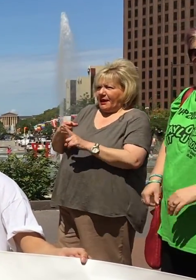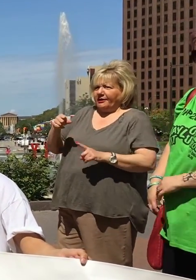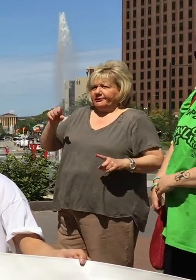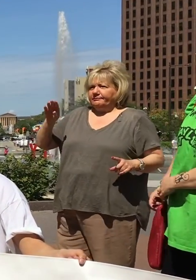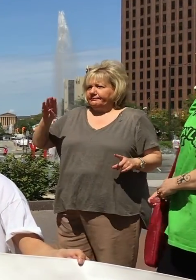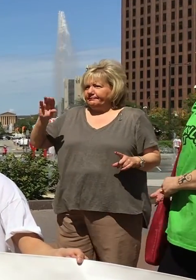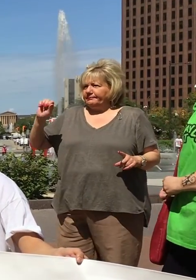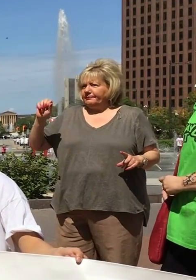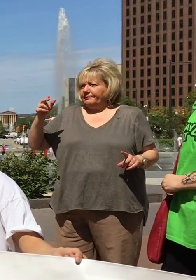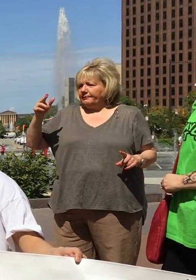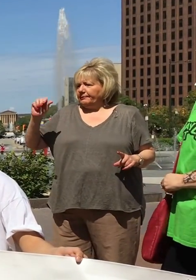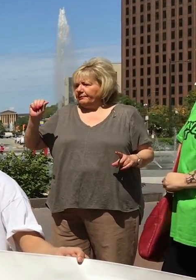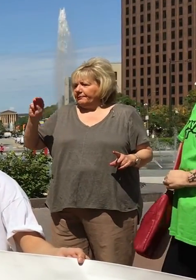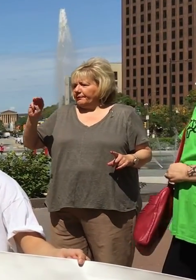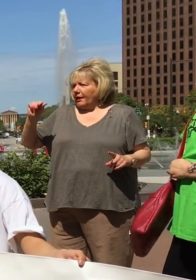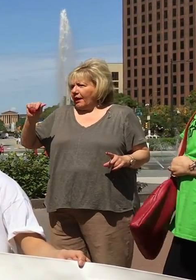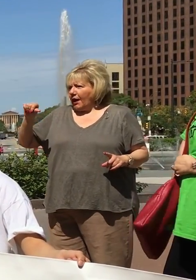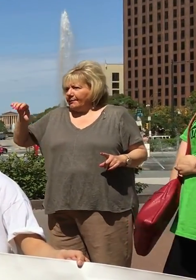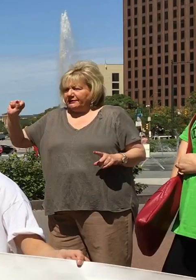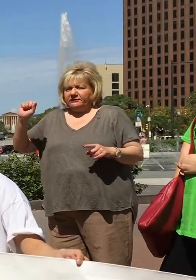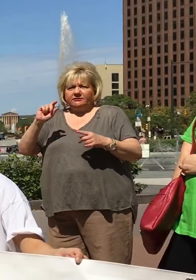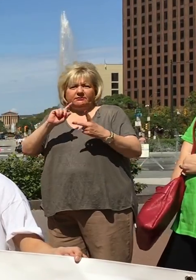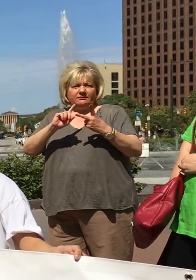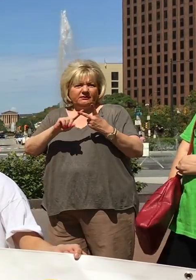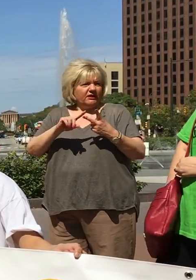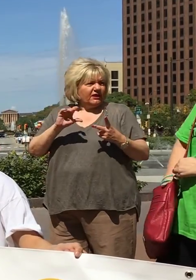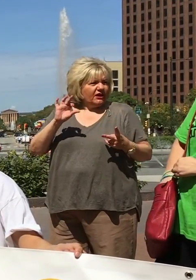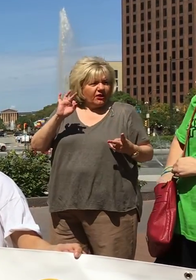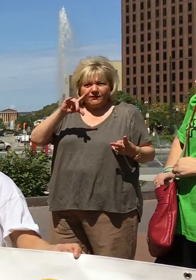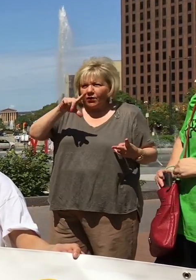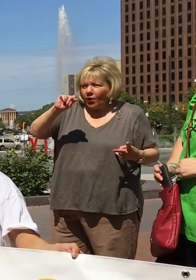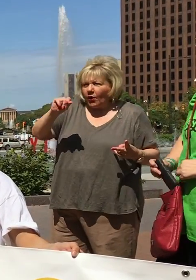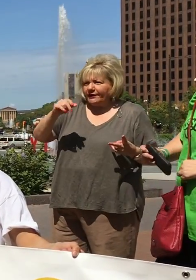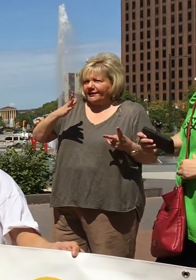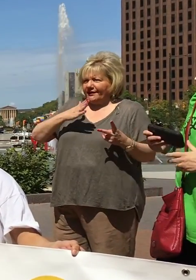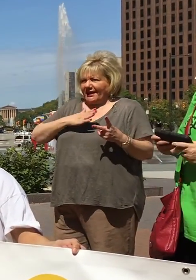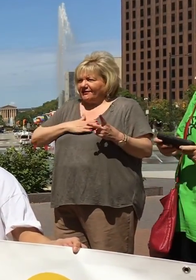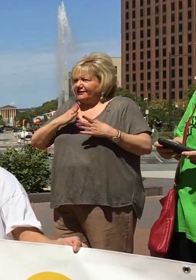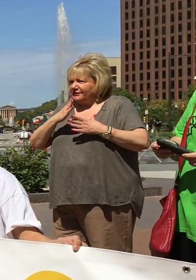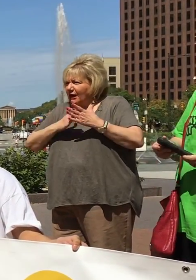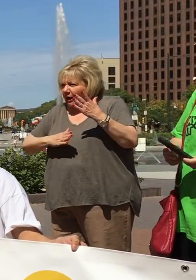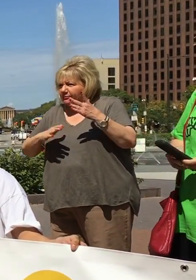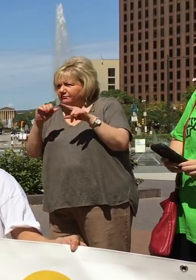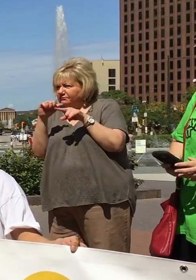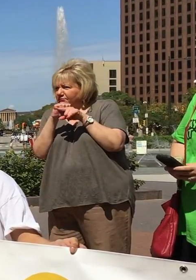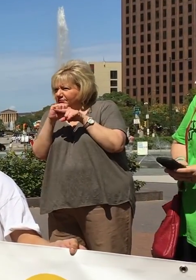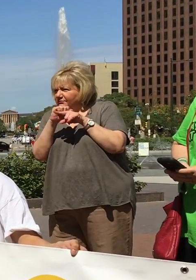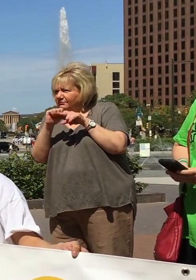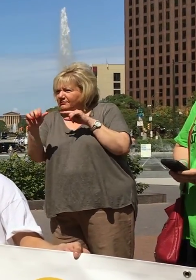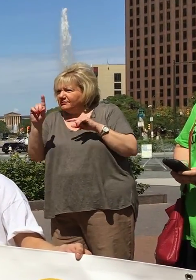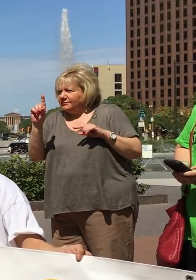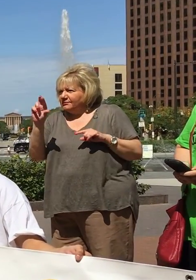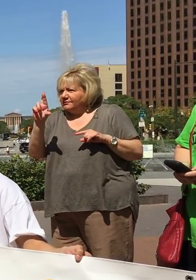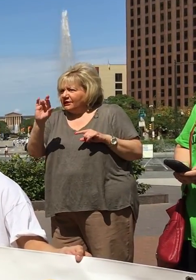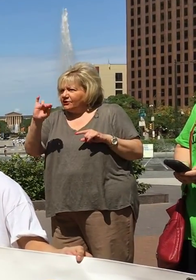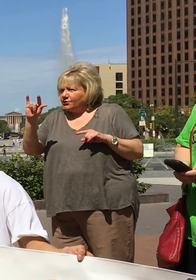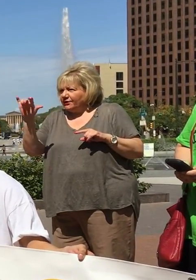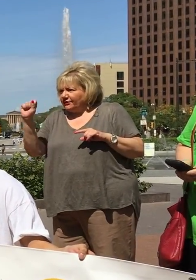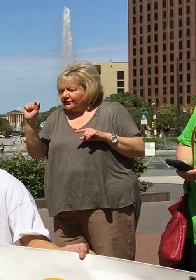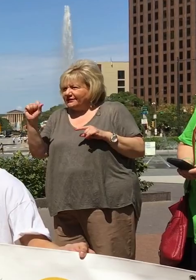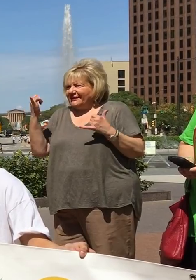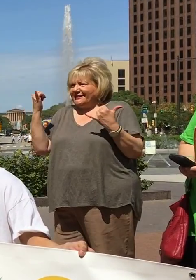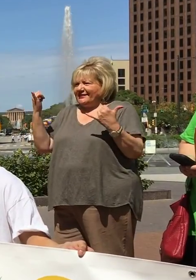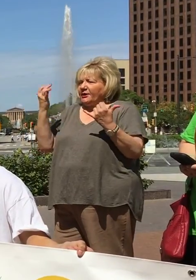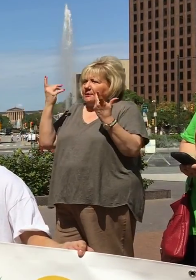Florida, probably only because they did hurricane drills in the southern part. And then it just finally landed in